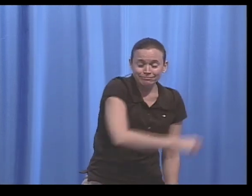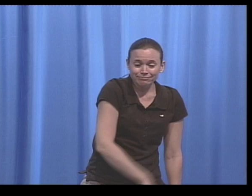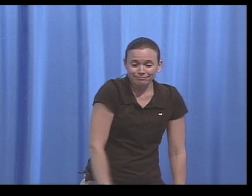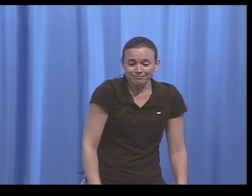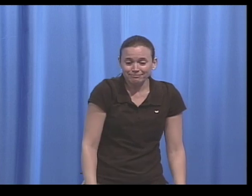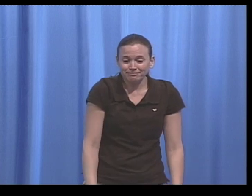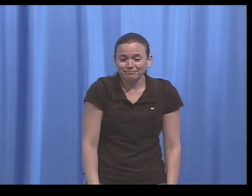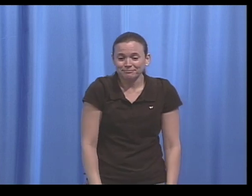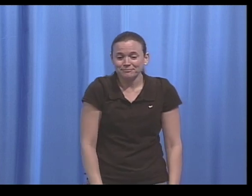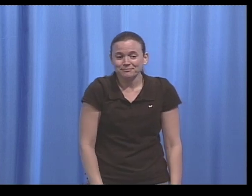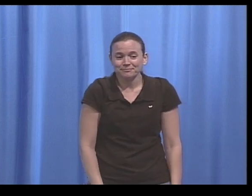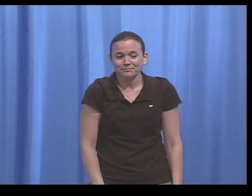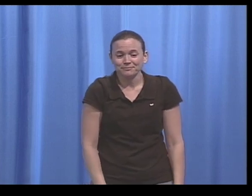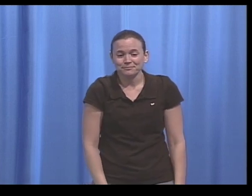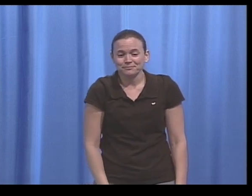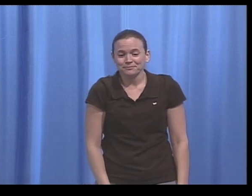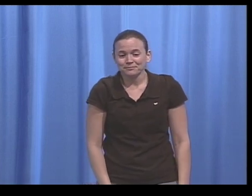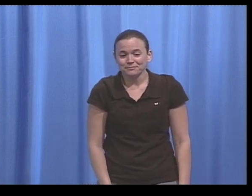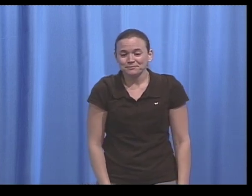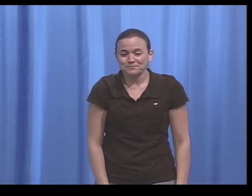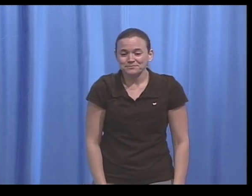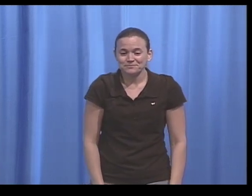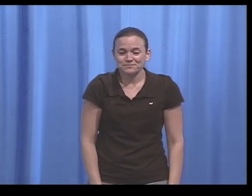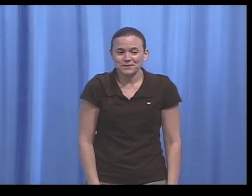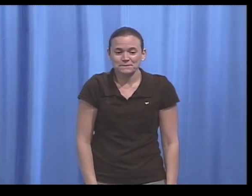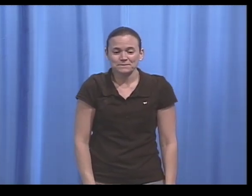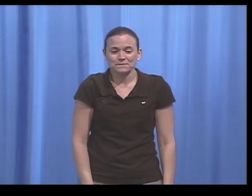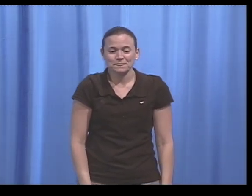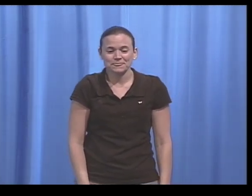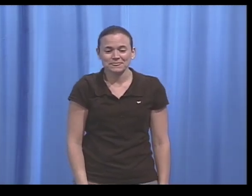crash. The giant roared with rage, and he